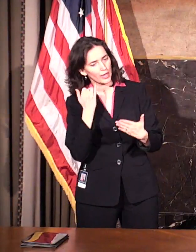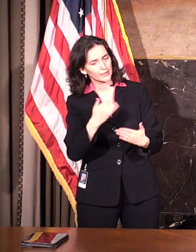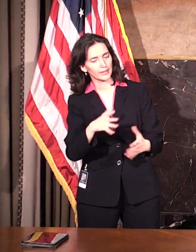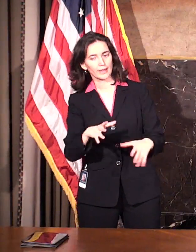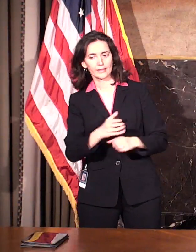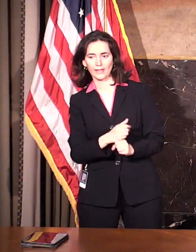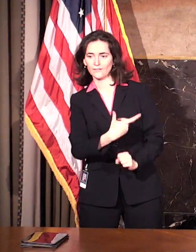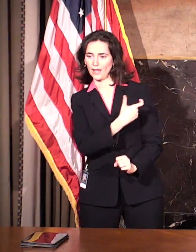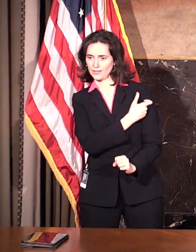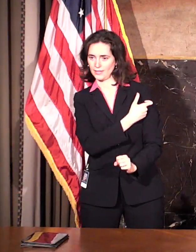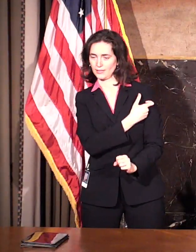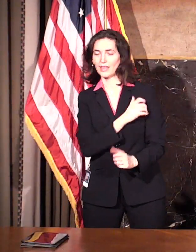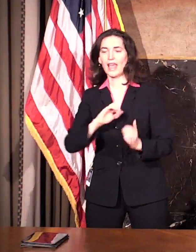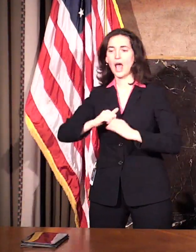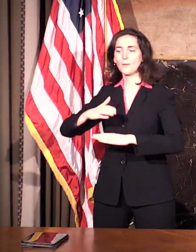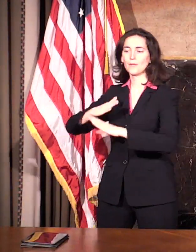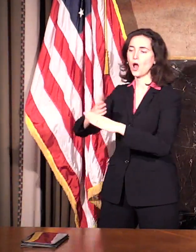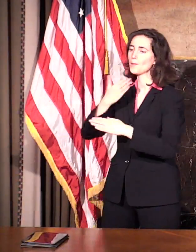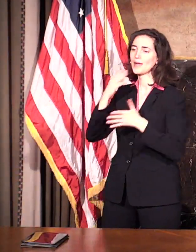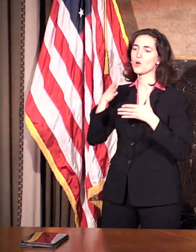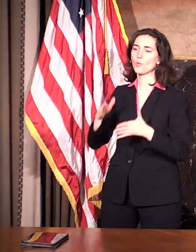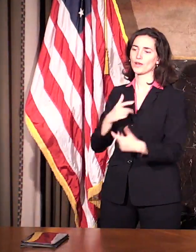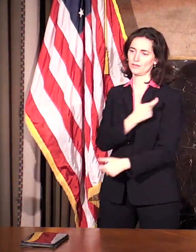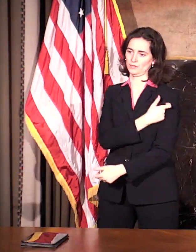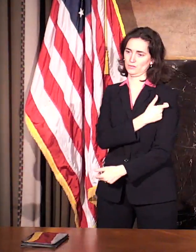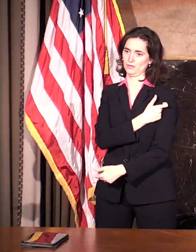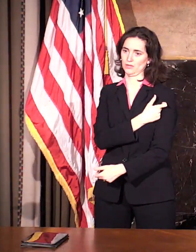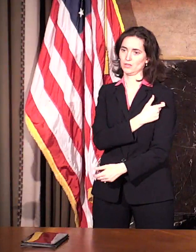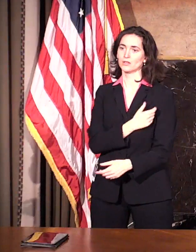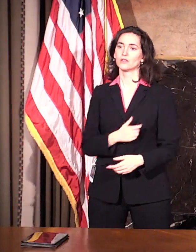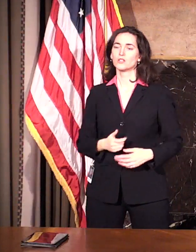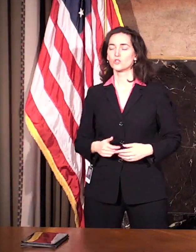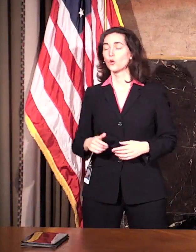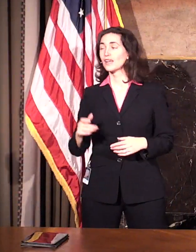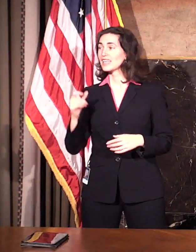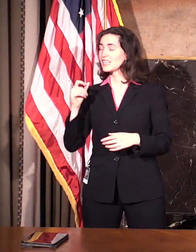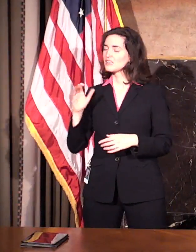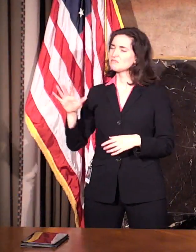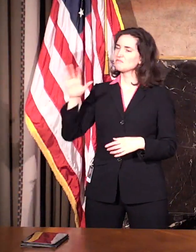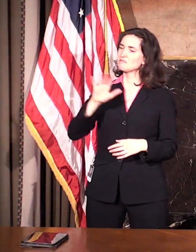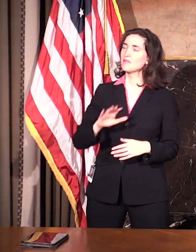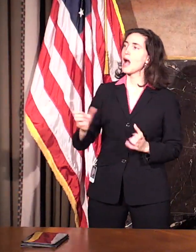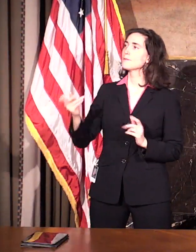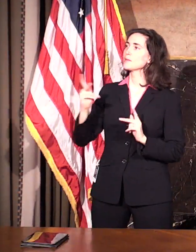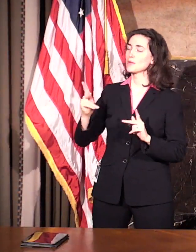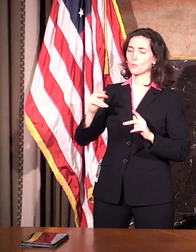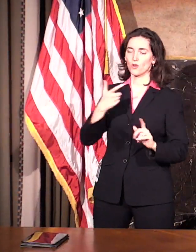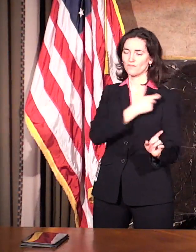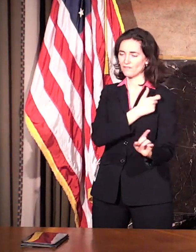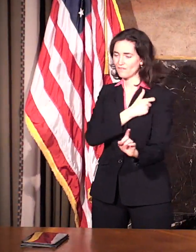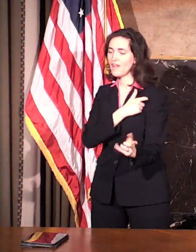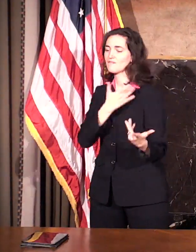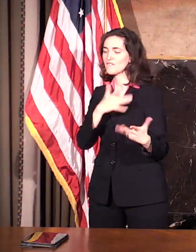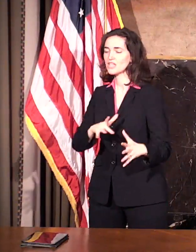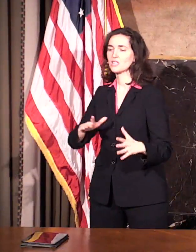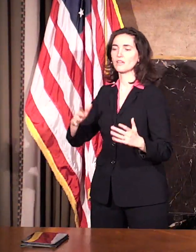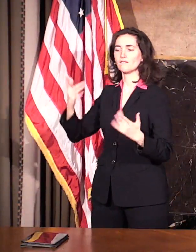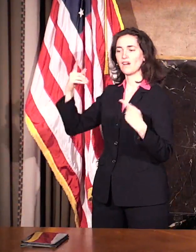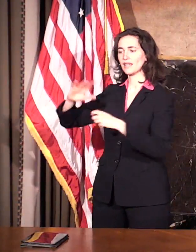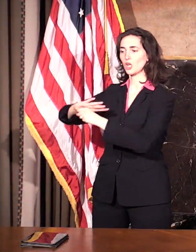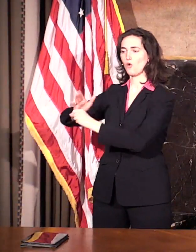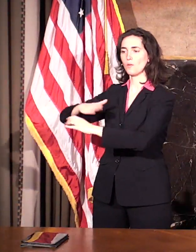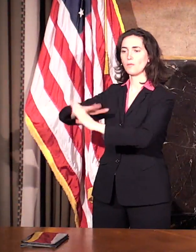to do that. Again, ballpark 65, 70, maybe 75% of the population, which I don't think we're going to get